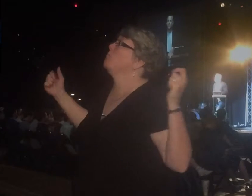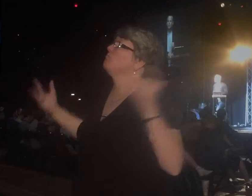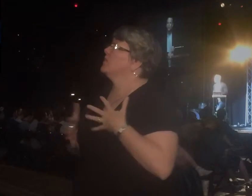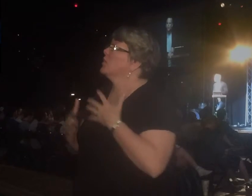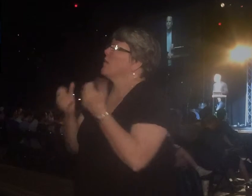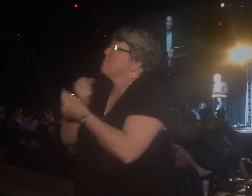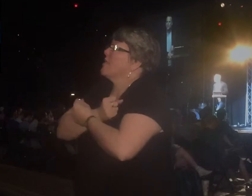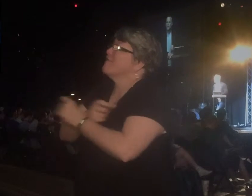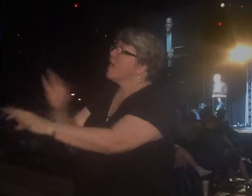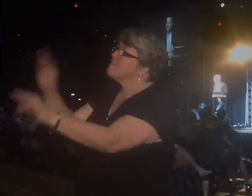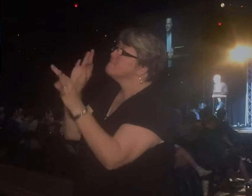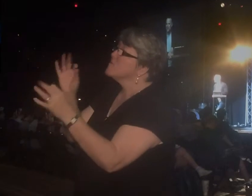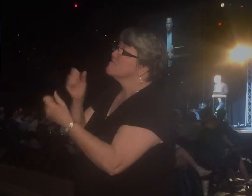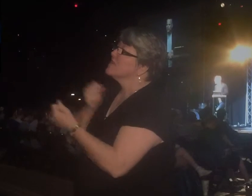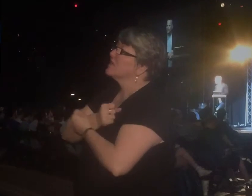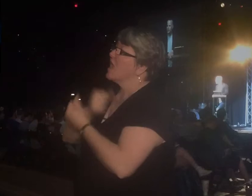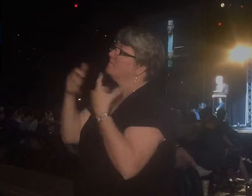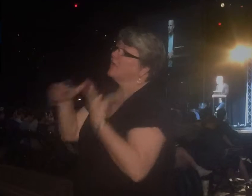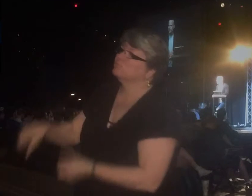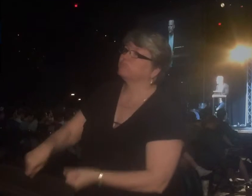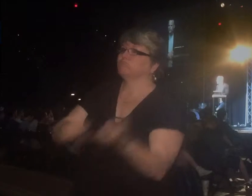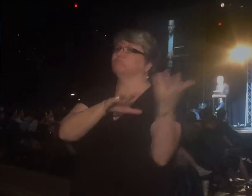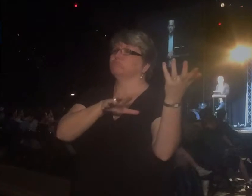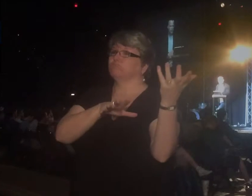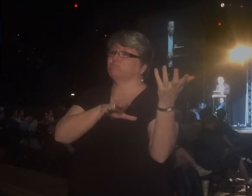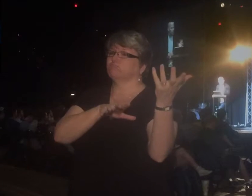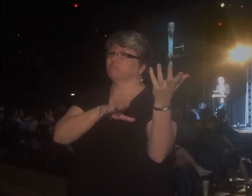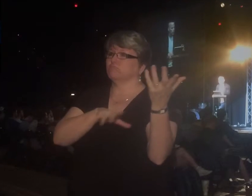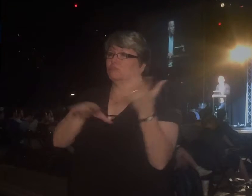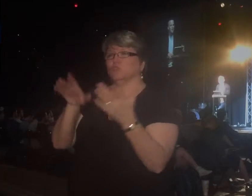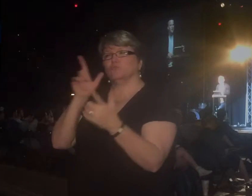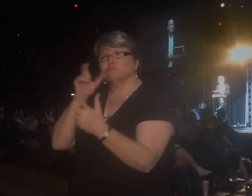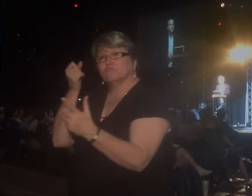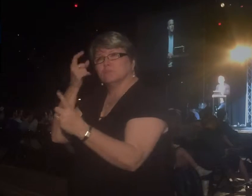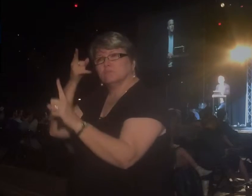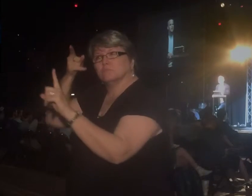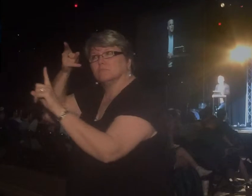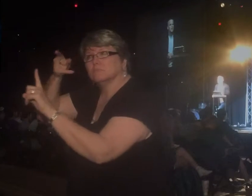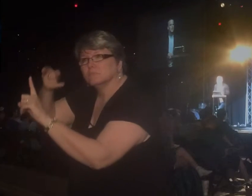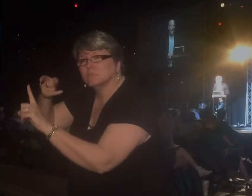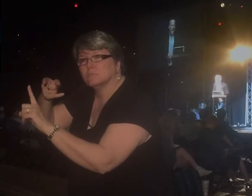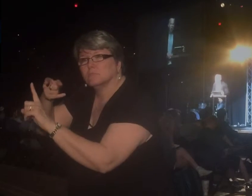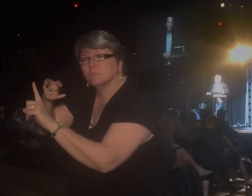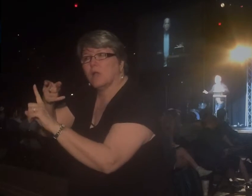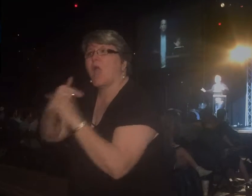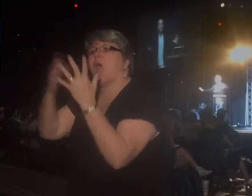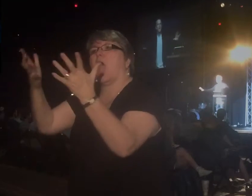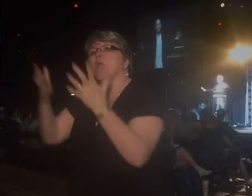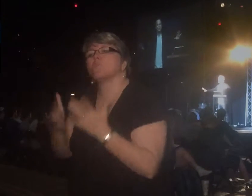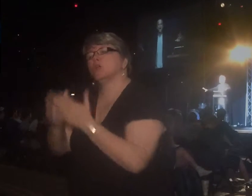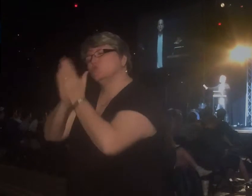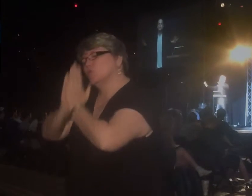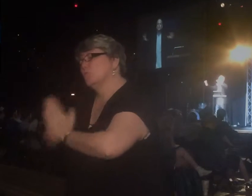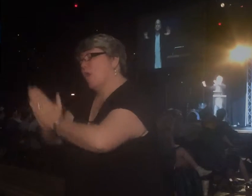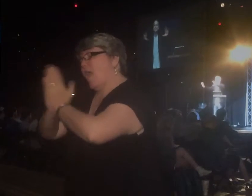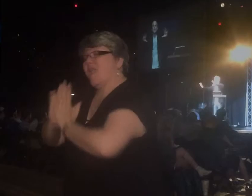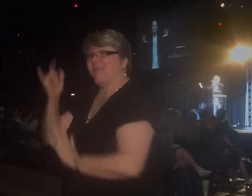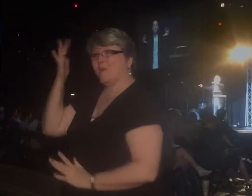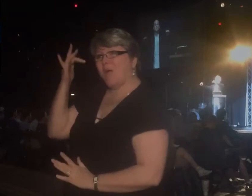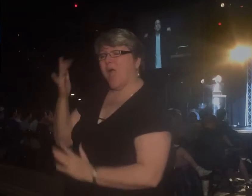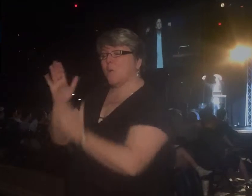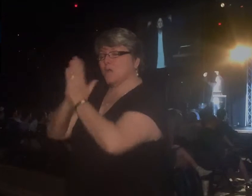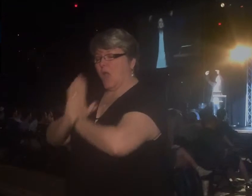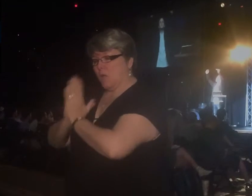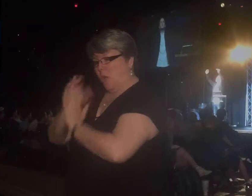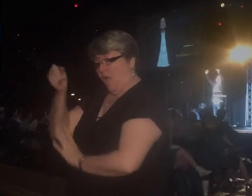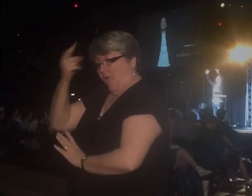fear in love. Perfect love casts out fear. Do you hear where I'm going with that? That I want to pray. Why? Because when I do,